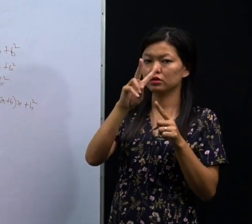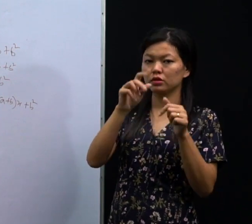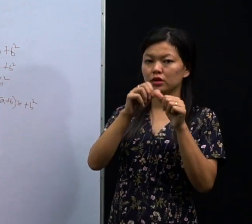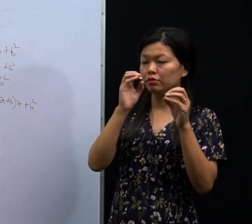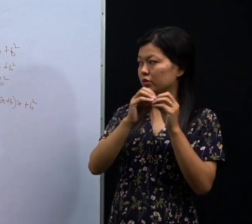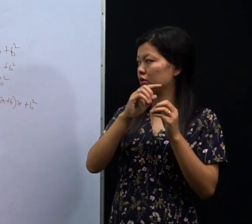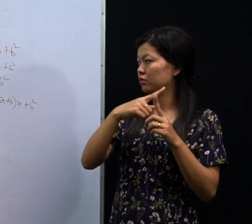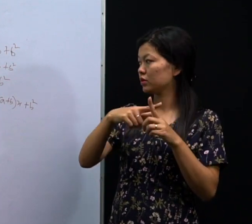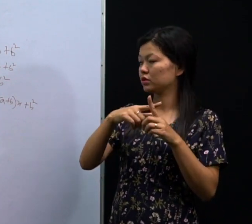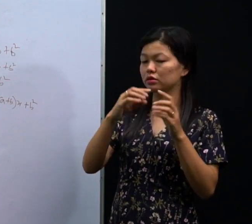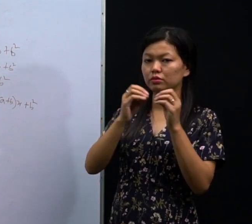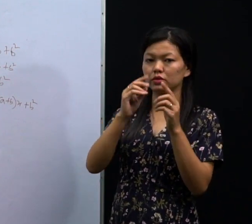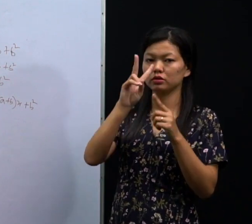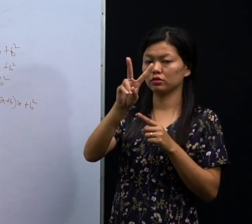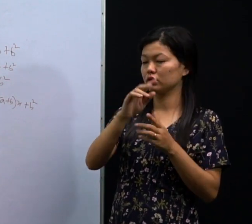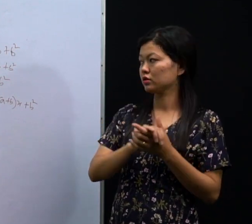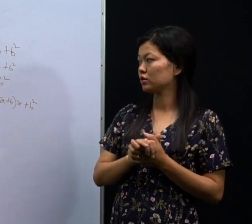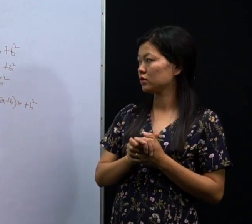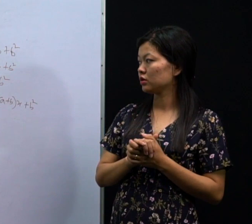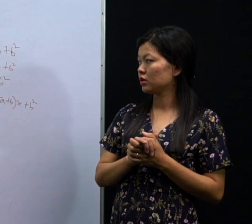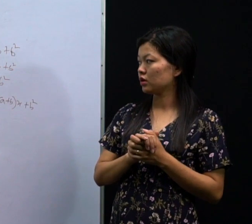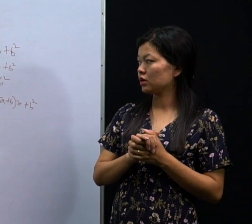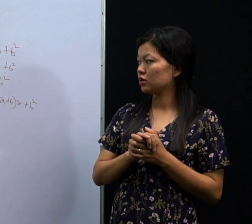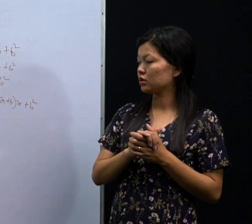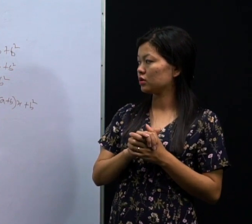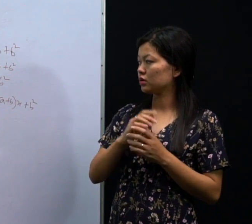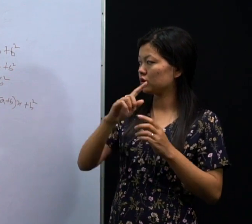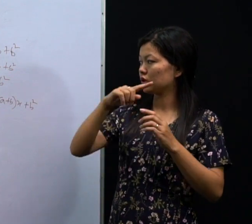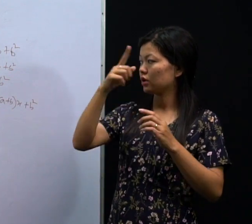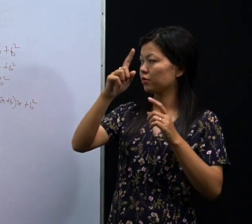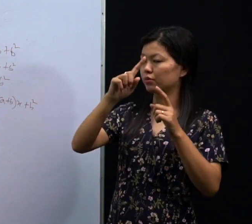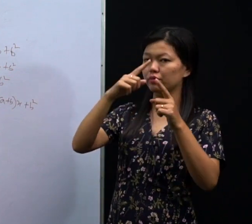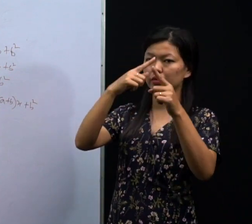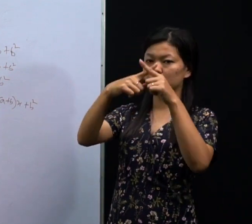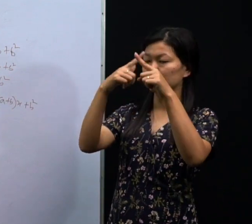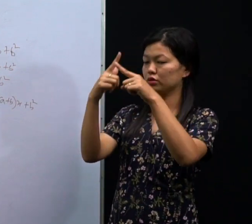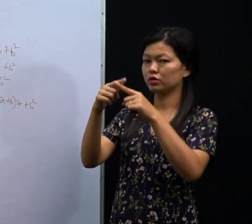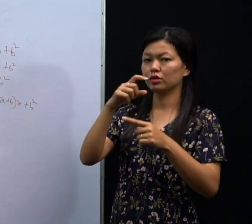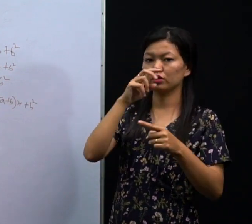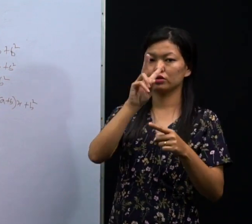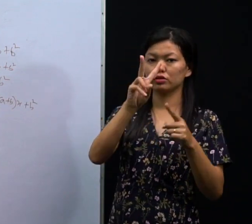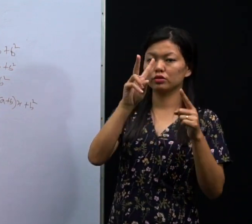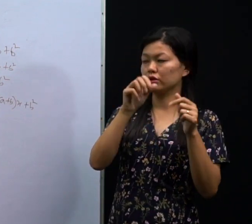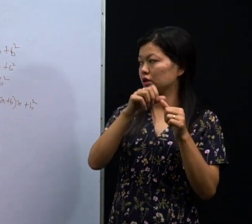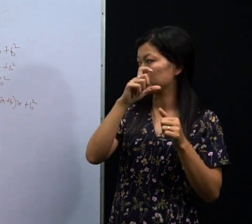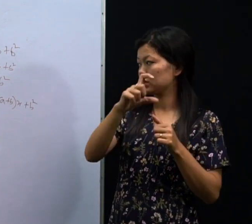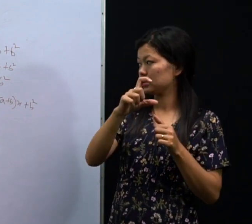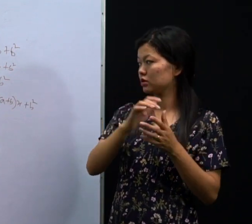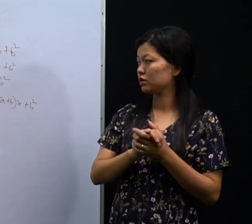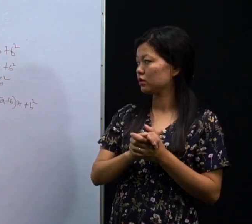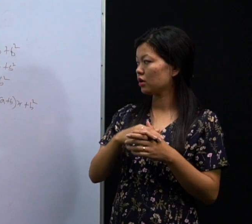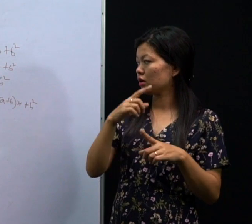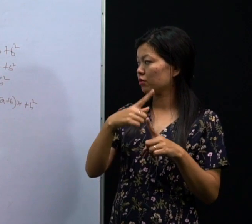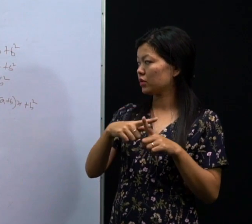multiply. This one will be multiply here and multiply here. 2C into A. What do you write? 2AC, alphabetical order. 2C